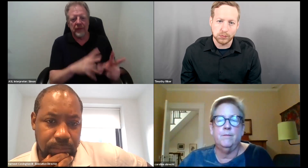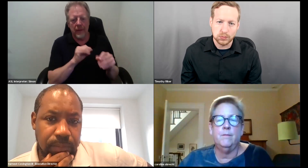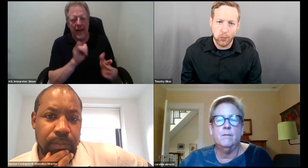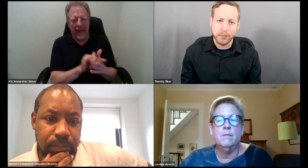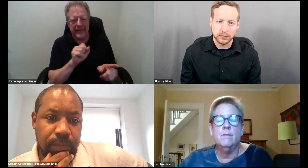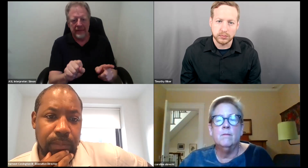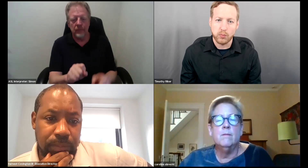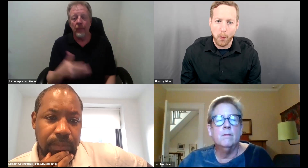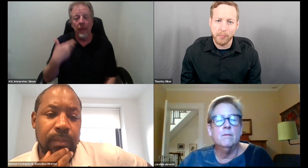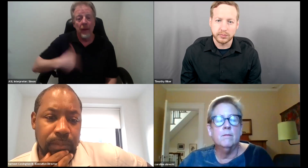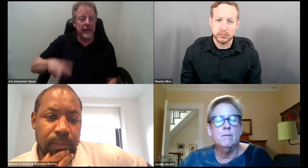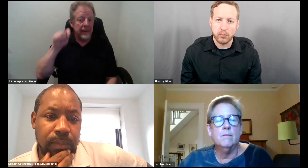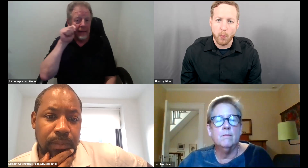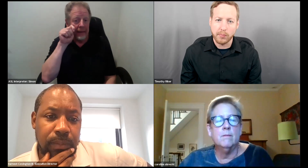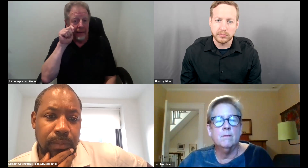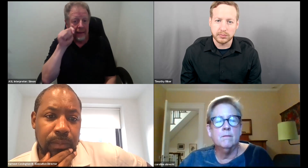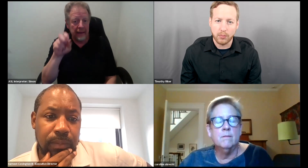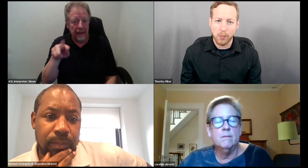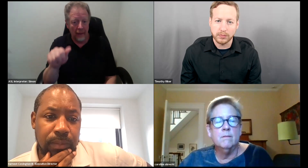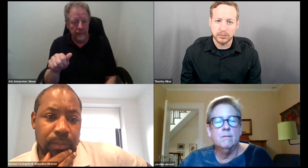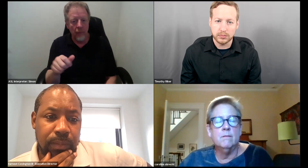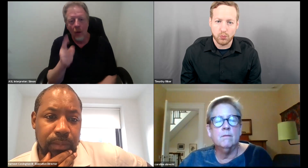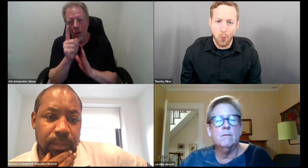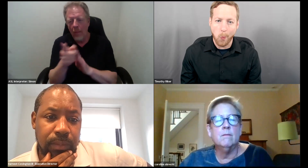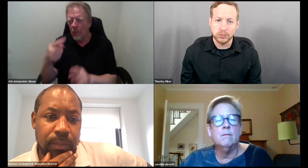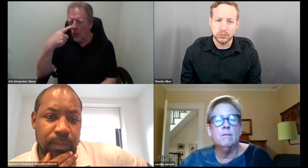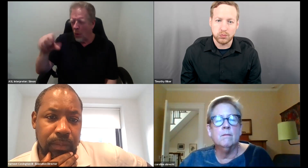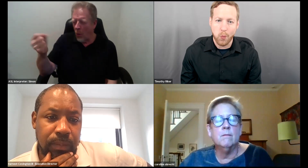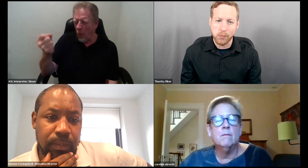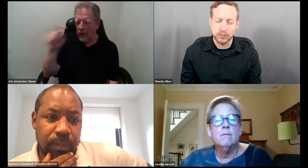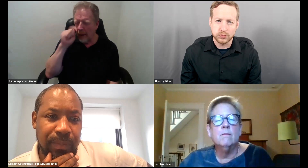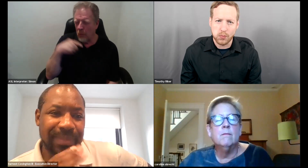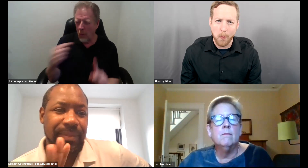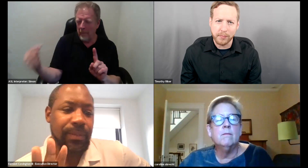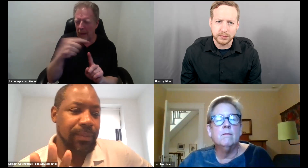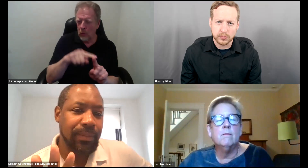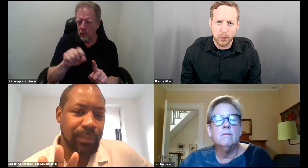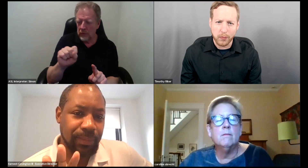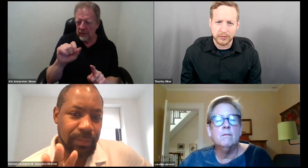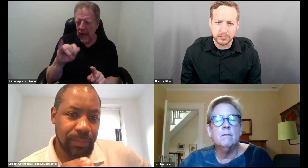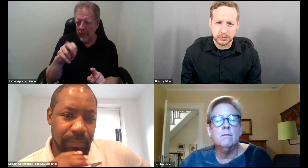This is Tina. One moment, Tina. I was about to go back to Simon.